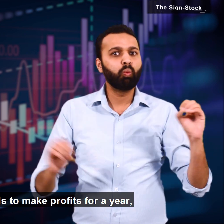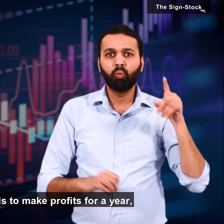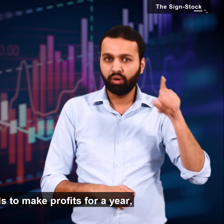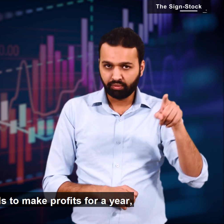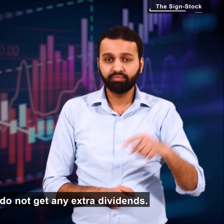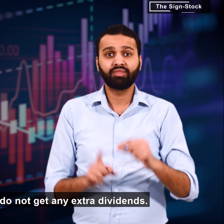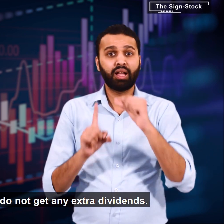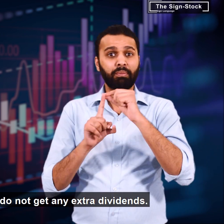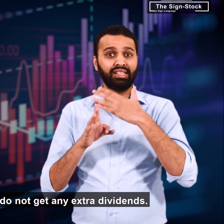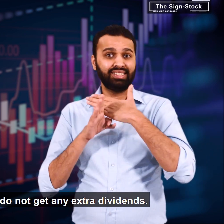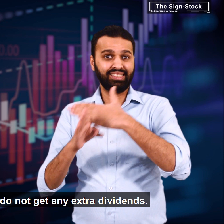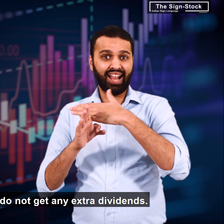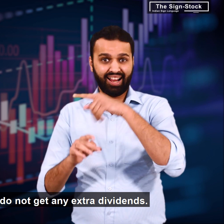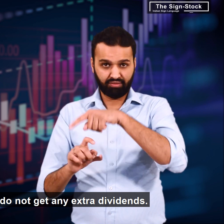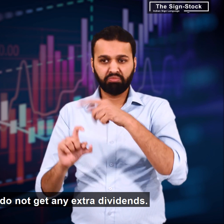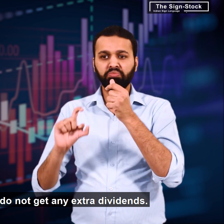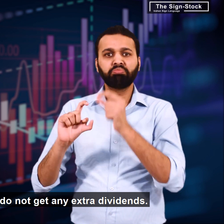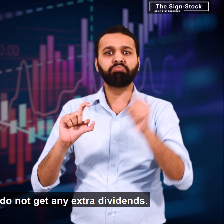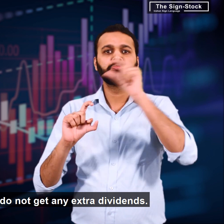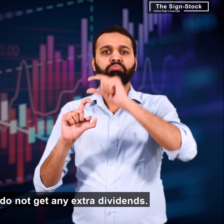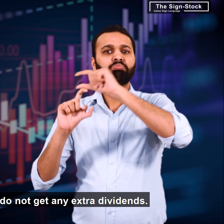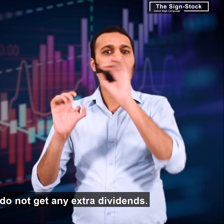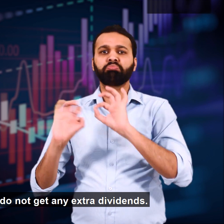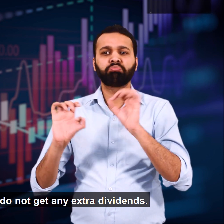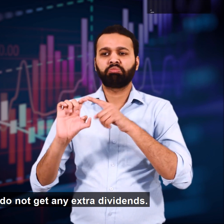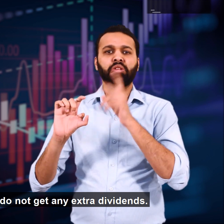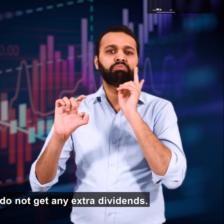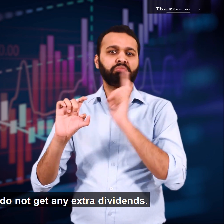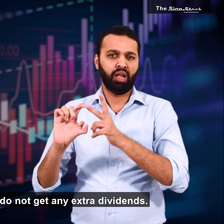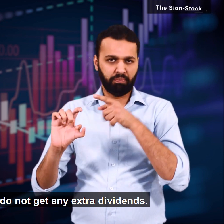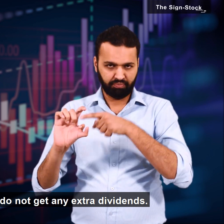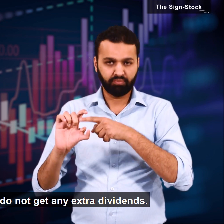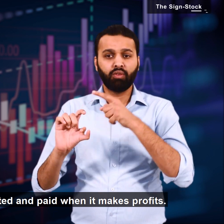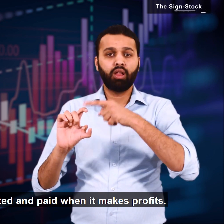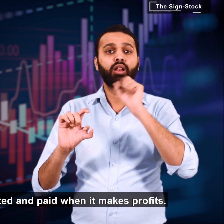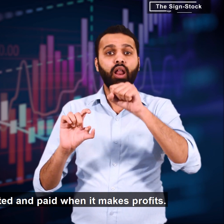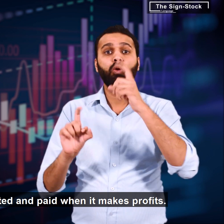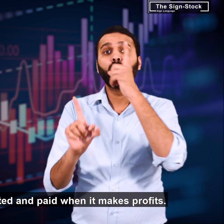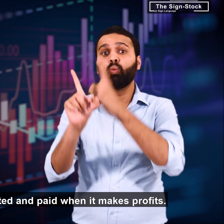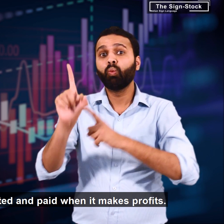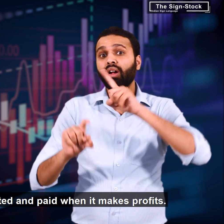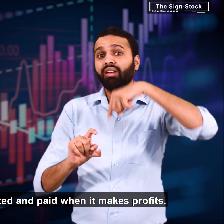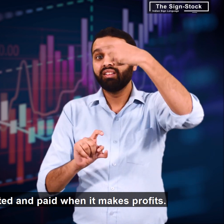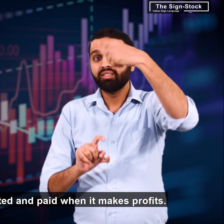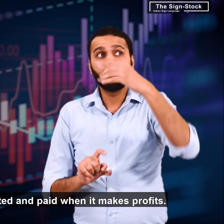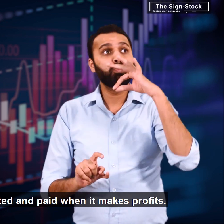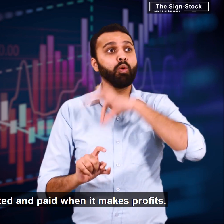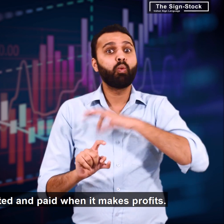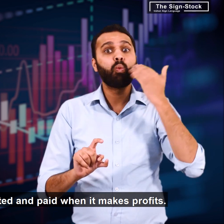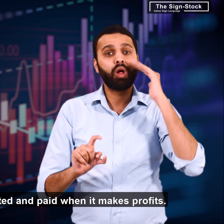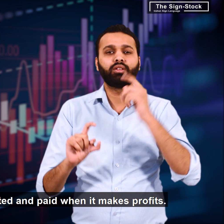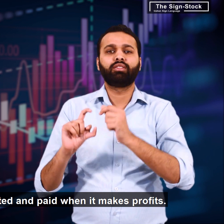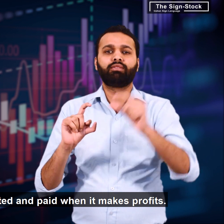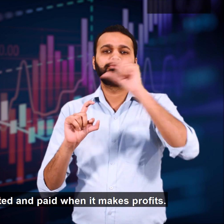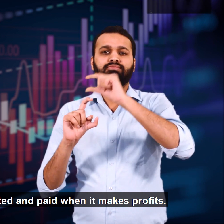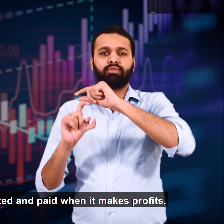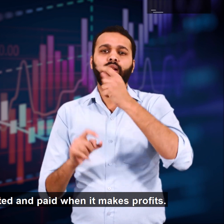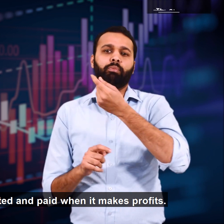year, preference shareholders do not get any extra dividends. But arrears can be accumulated and paid when it